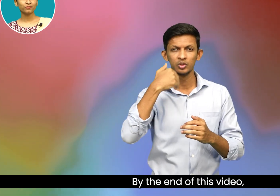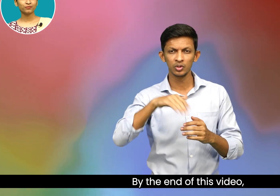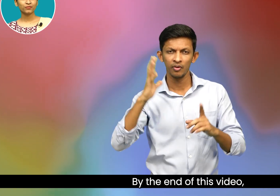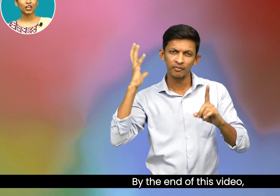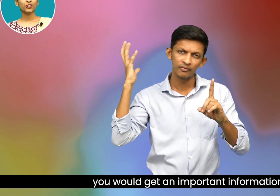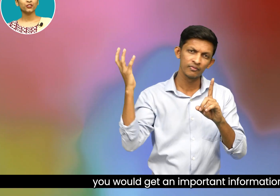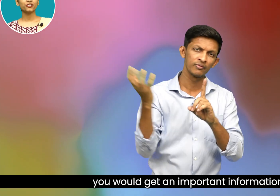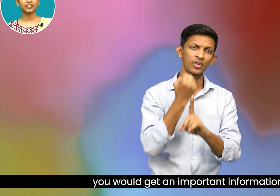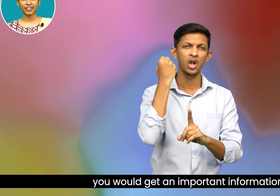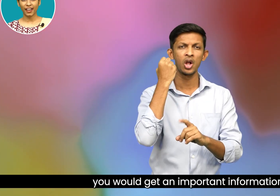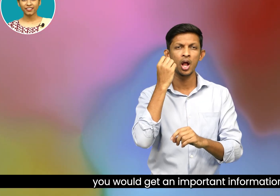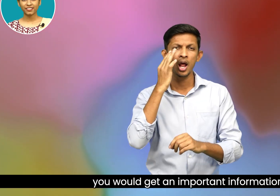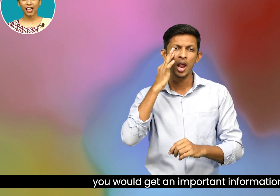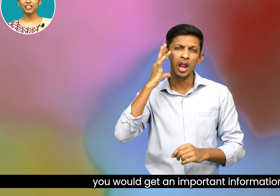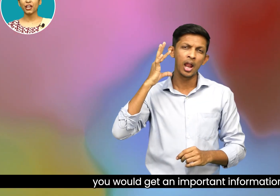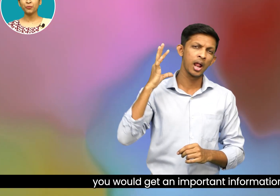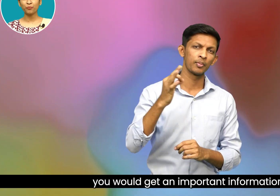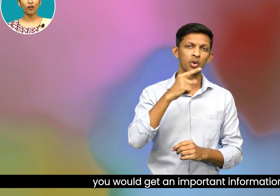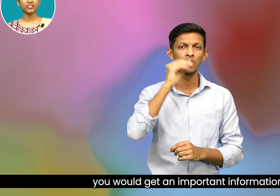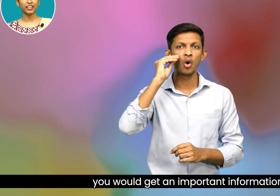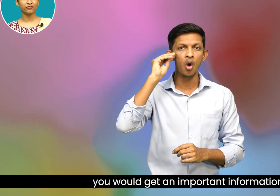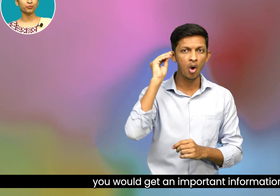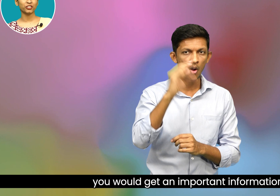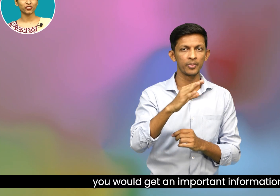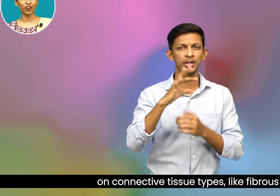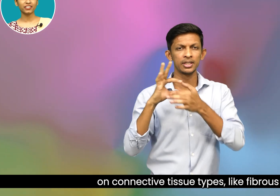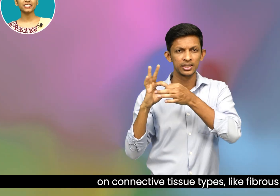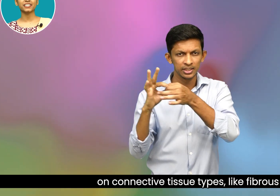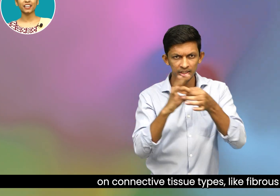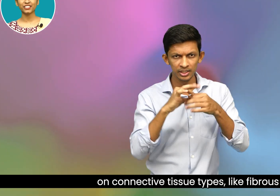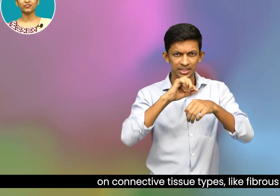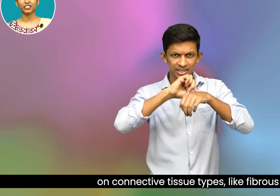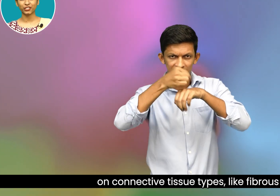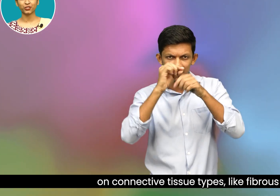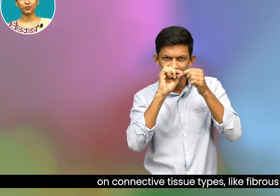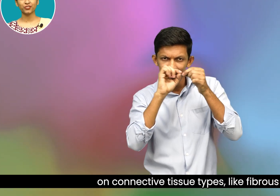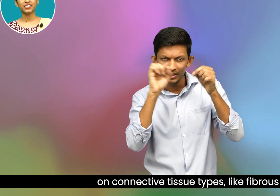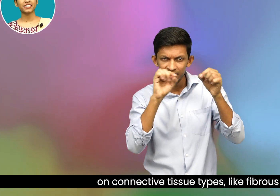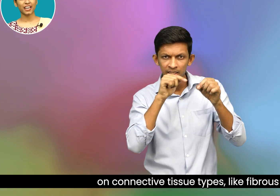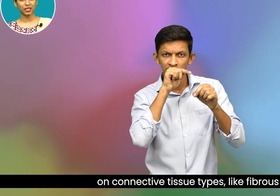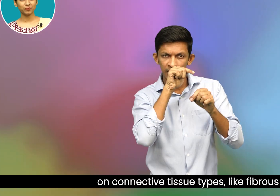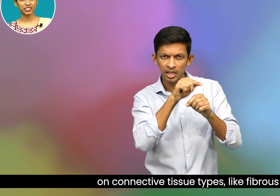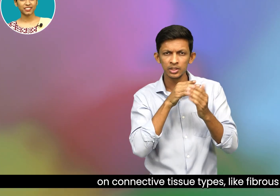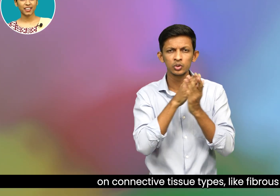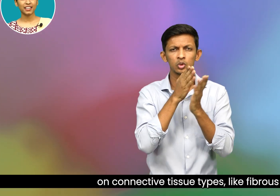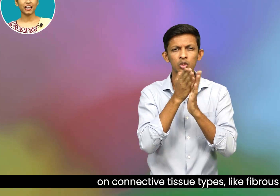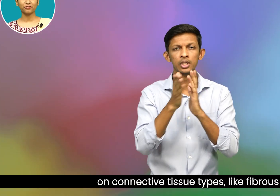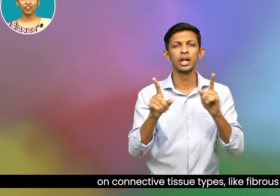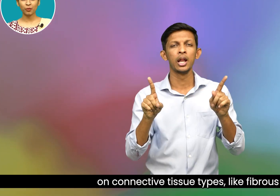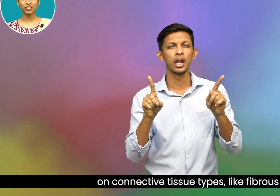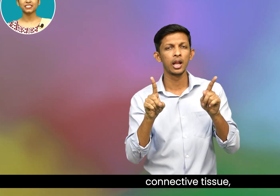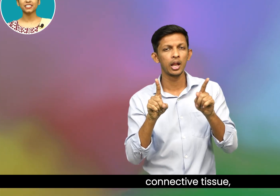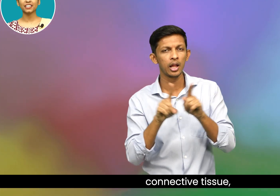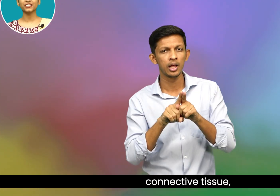video, you could get an important information on connective tissue types